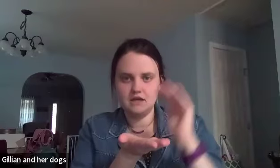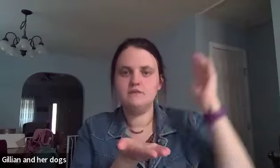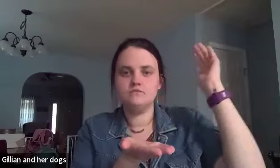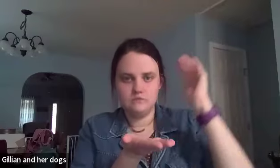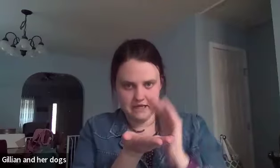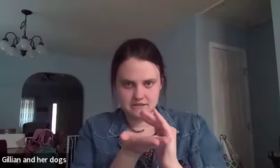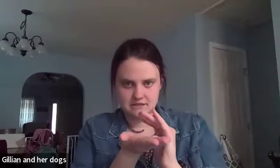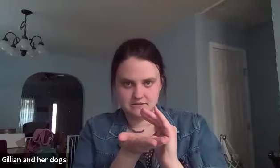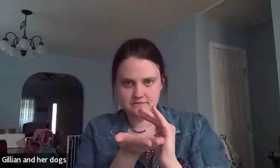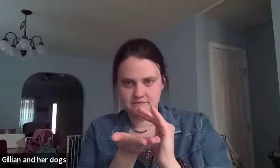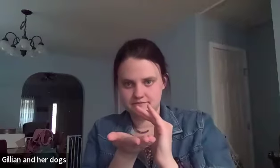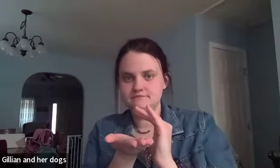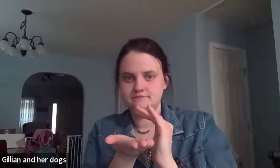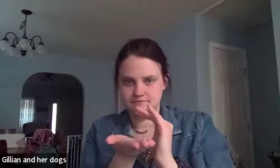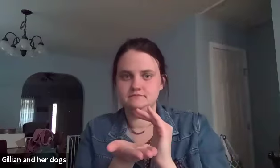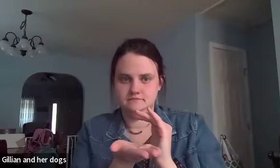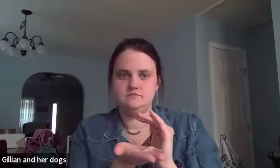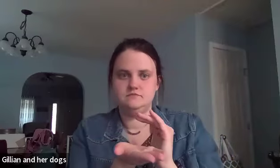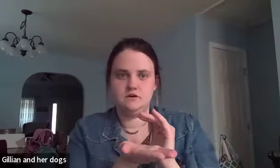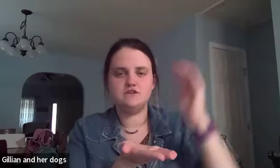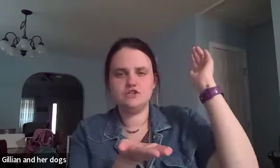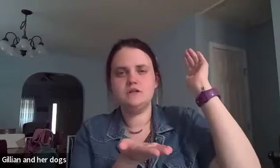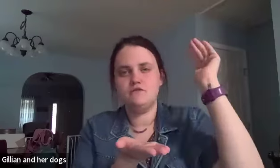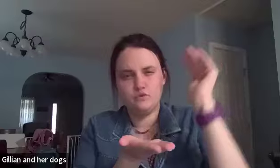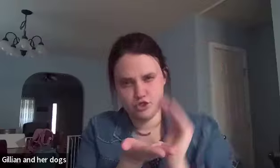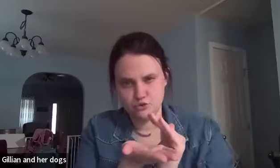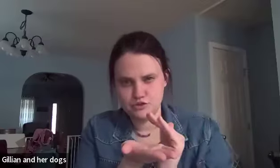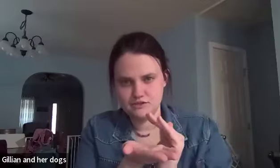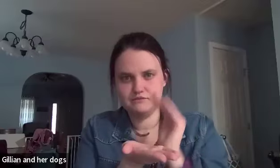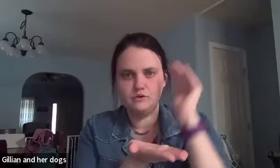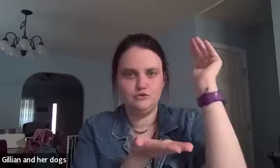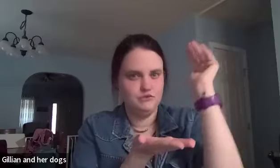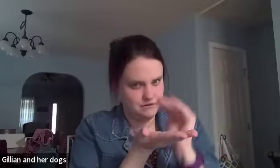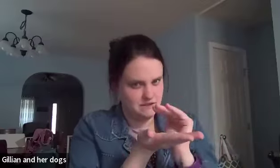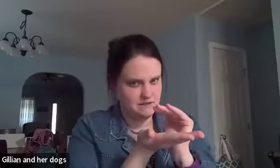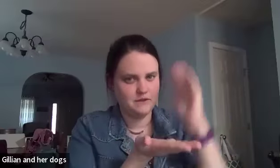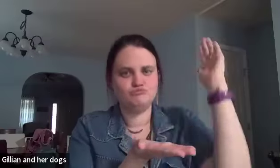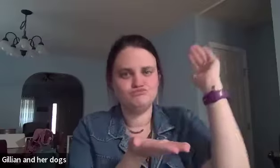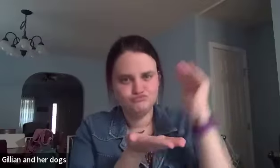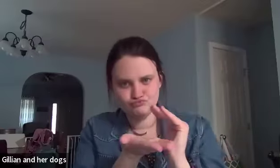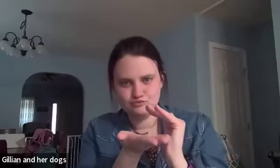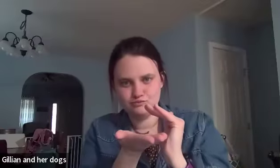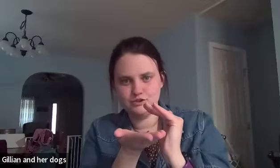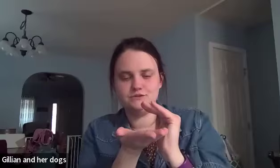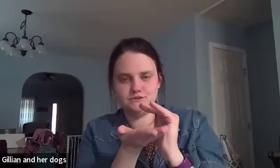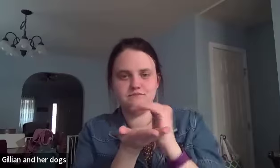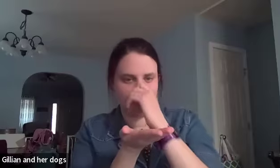Okay, less. All right, that's also like for reduce when you're reducing something. Reduce.